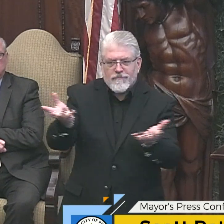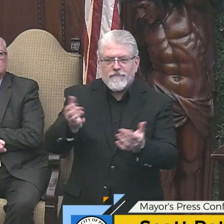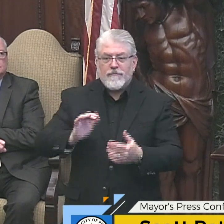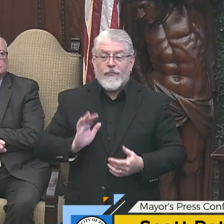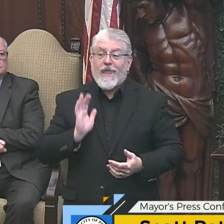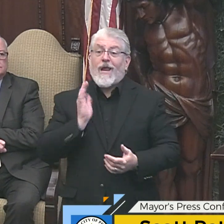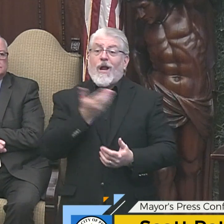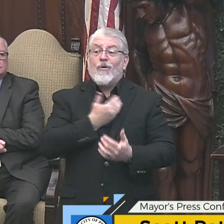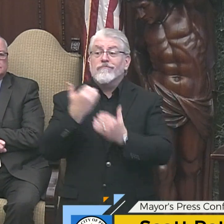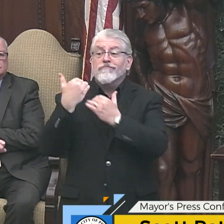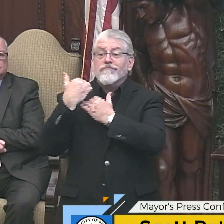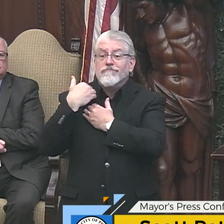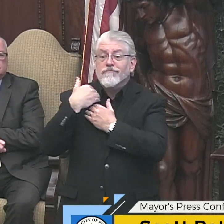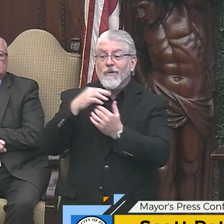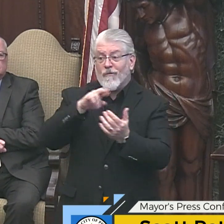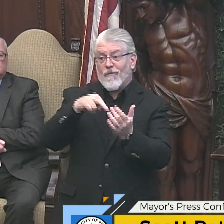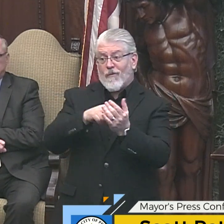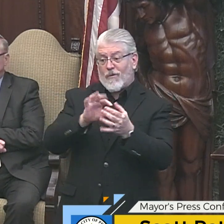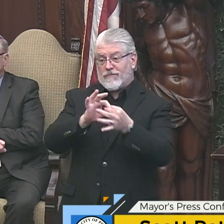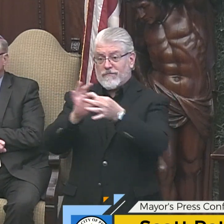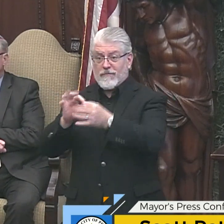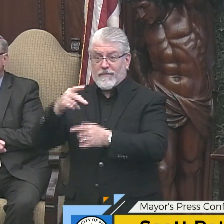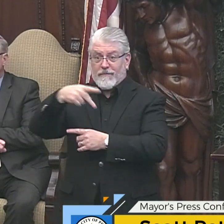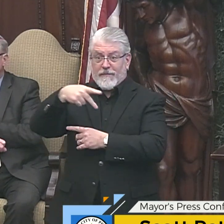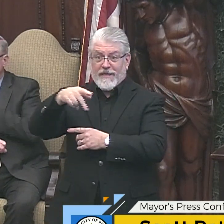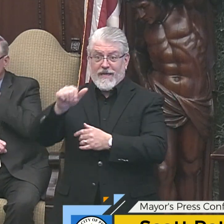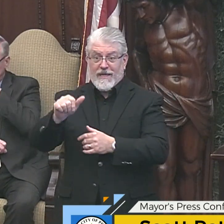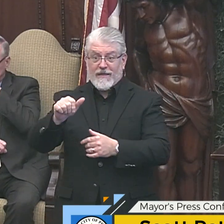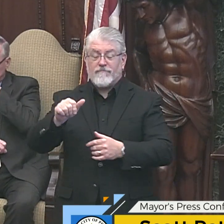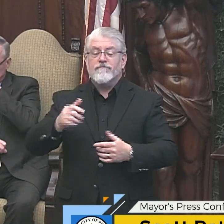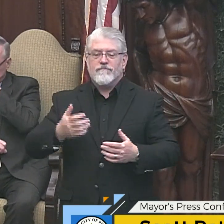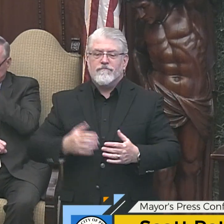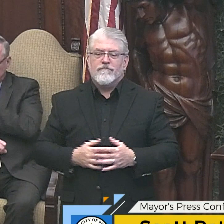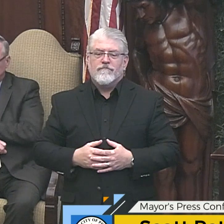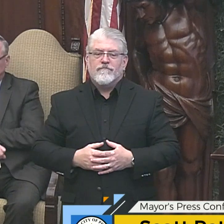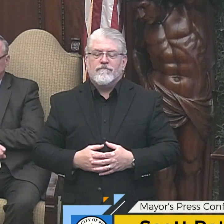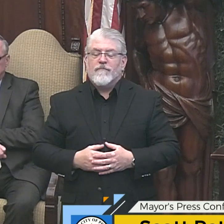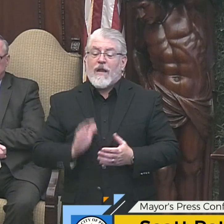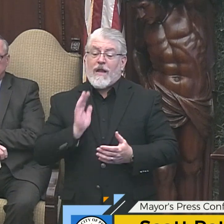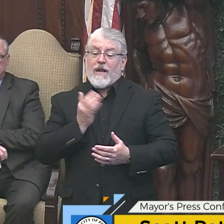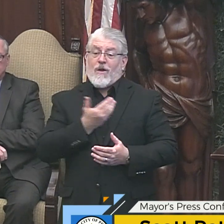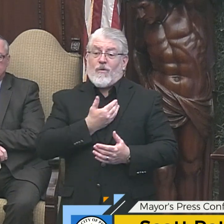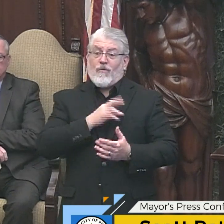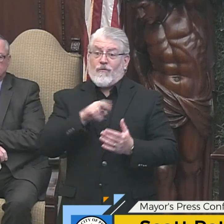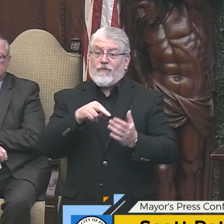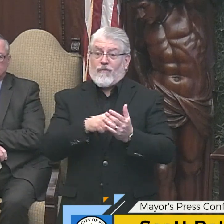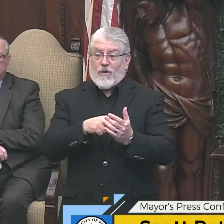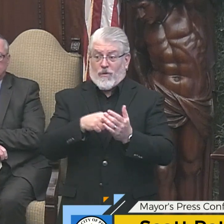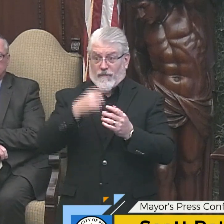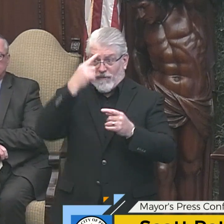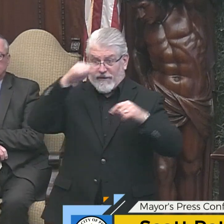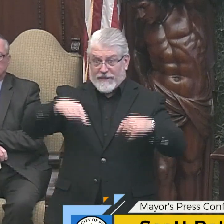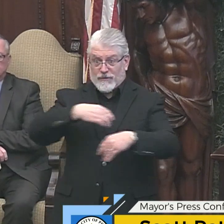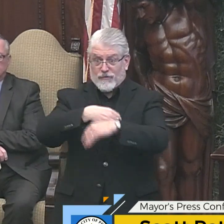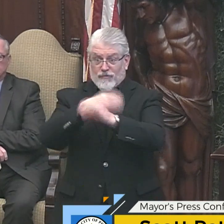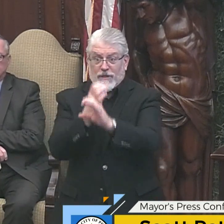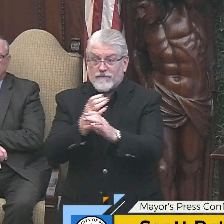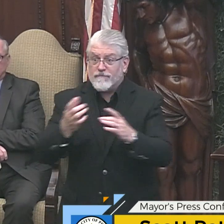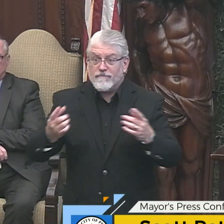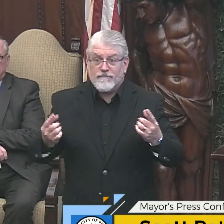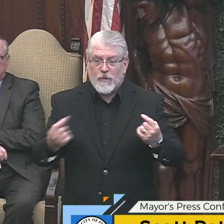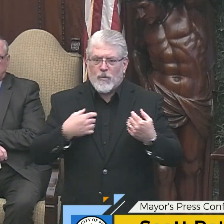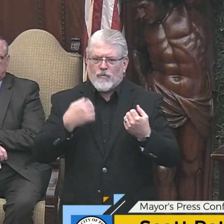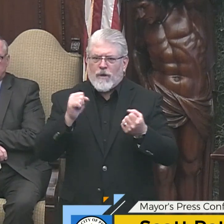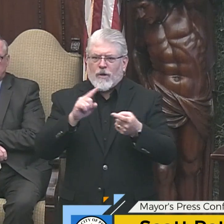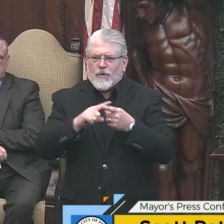as the Philadelphia Parking Authority. Our role is to assist in this crisis, to try to manage safety issues and the